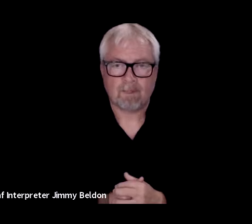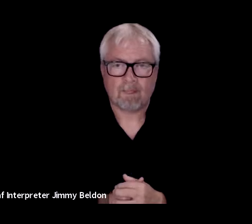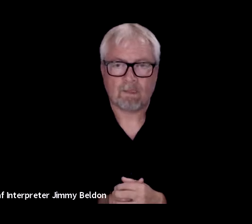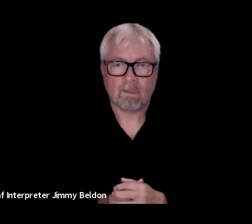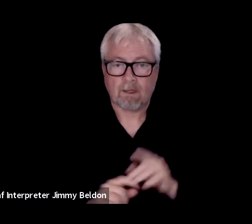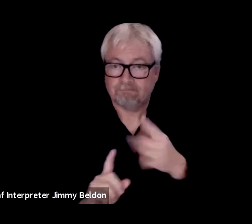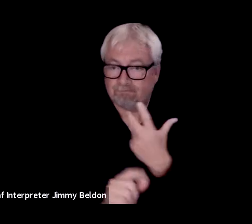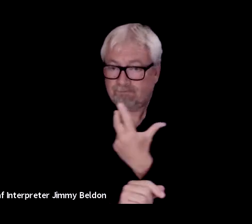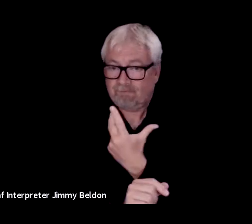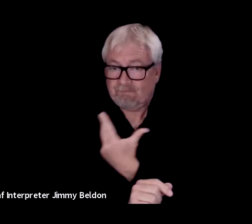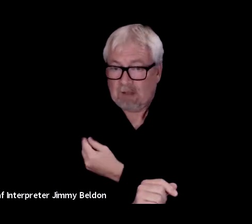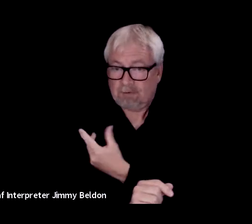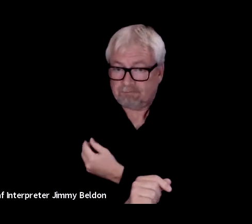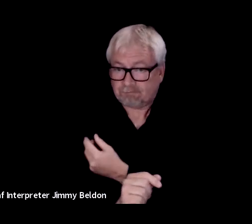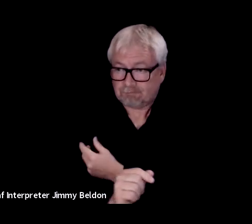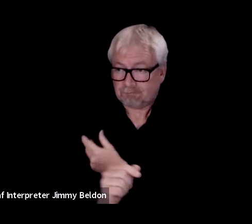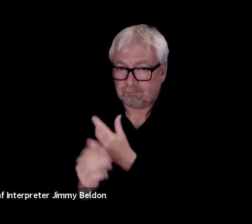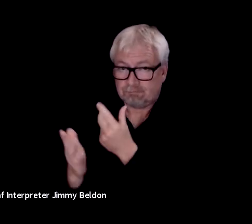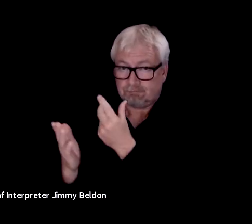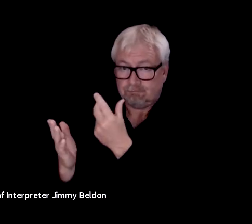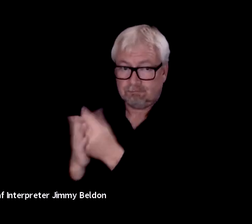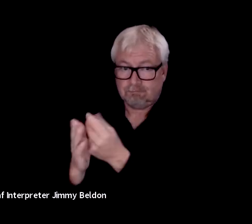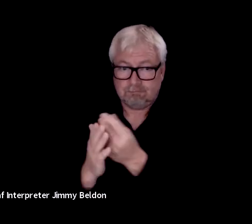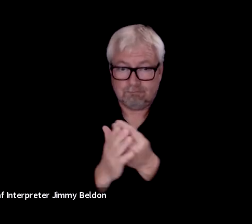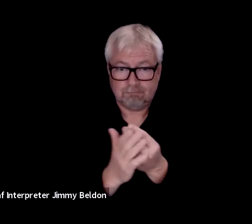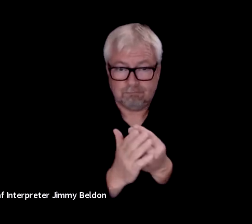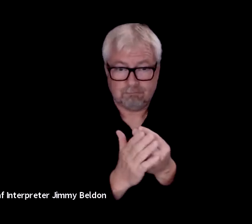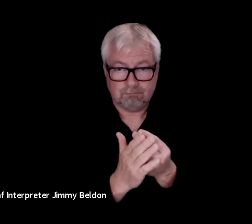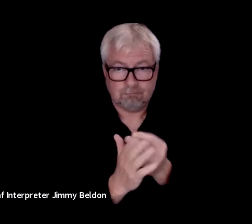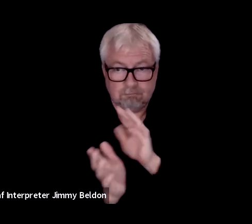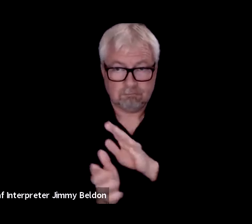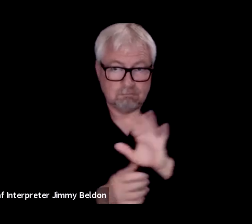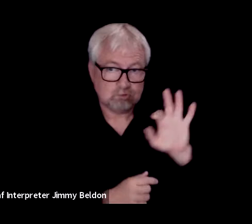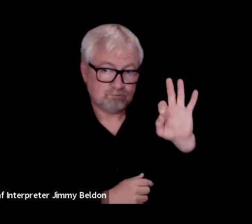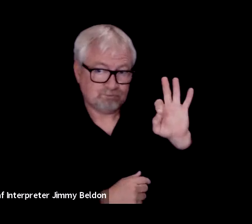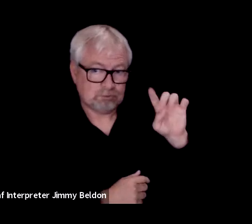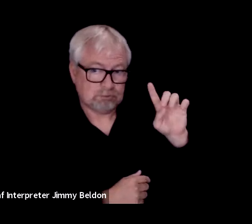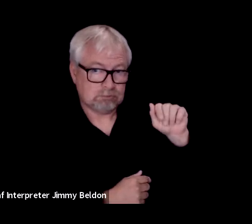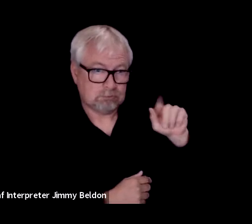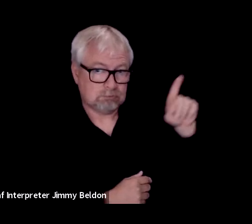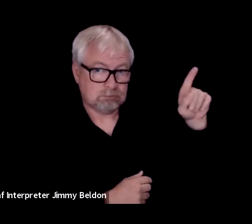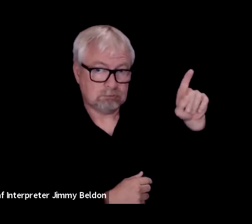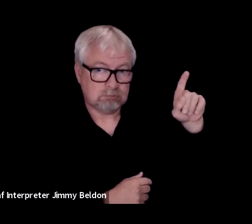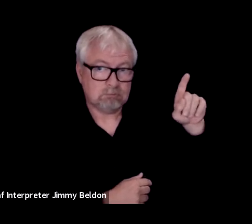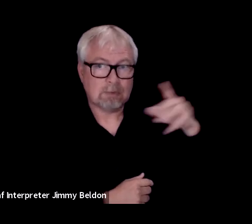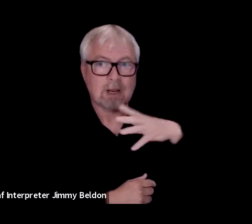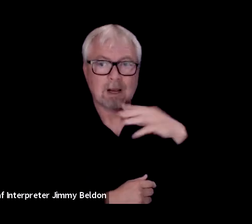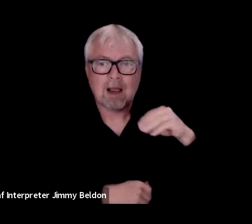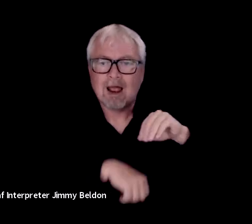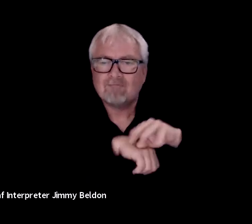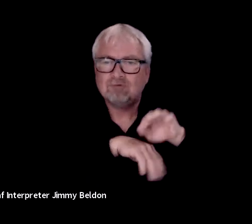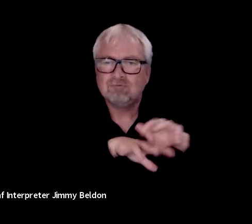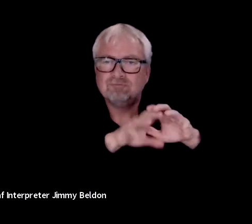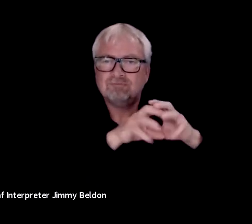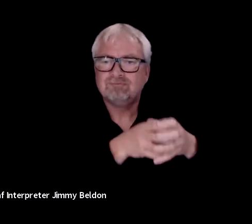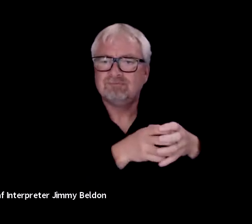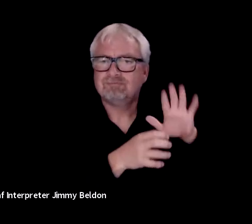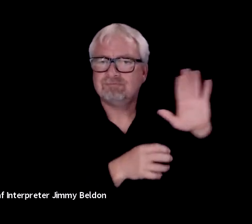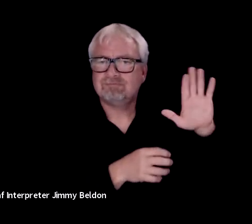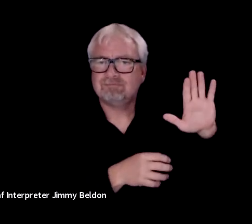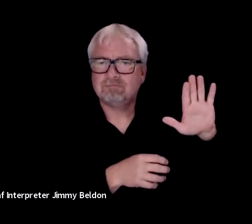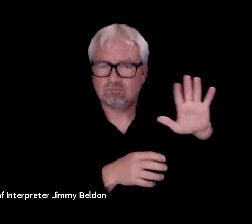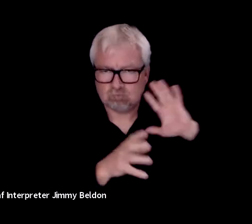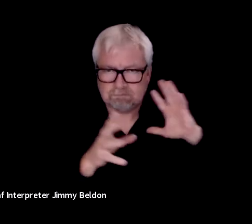is going to be meeting this Friday. And our understanding is that the Advisory Committee